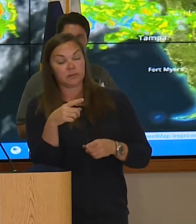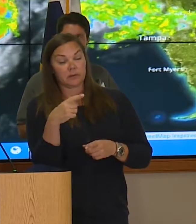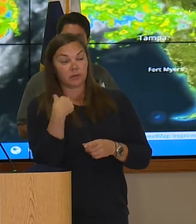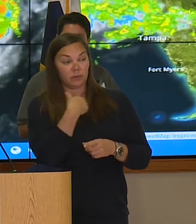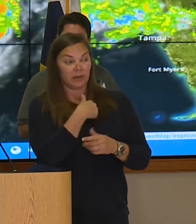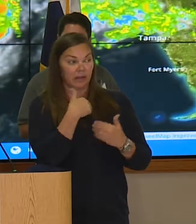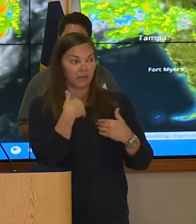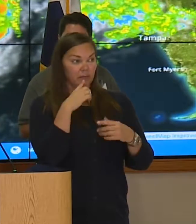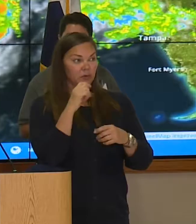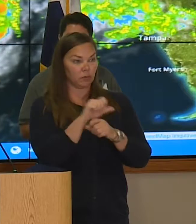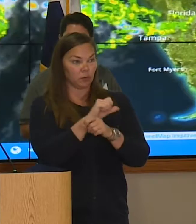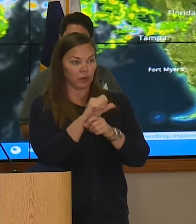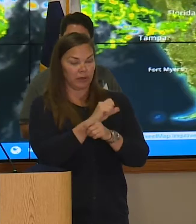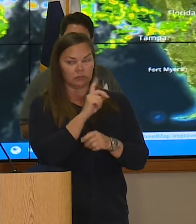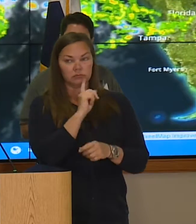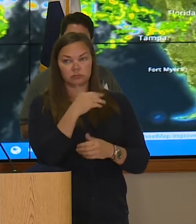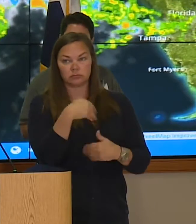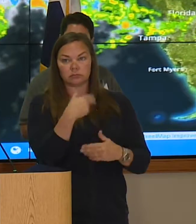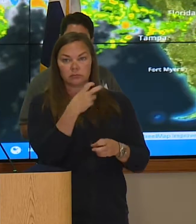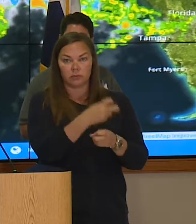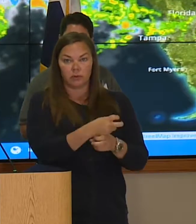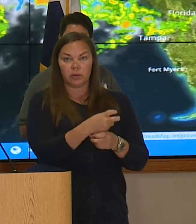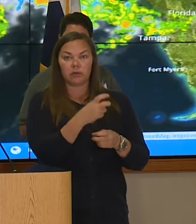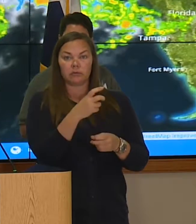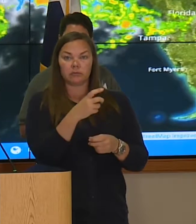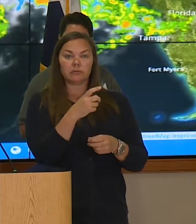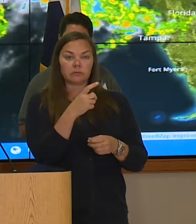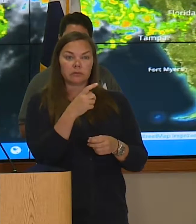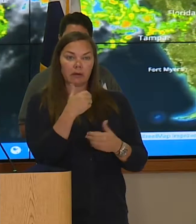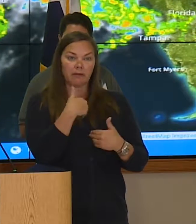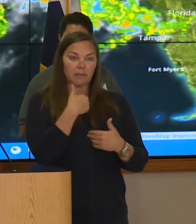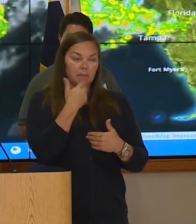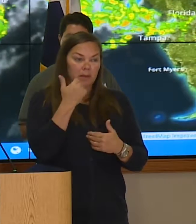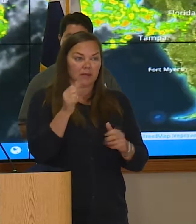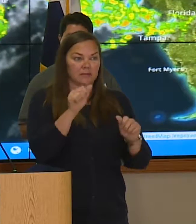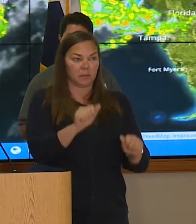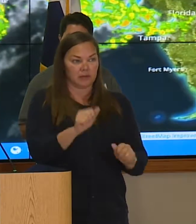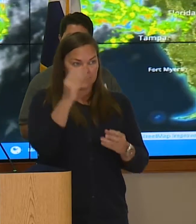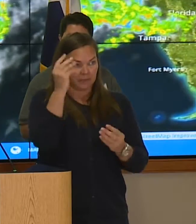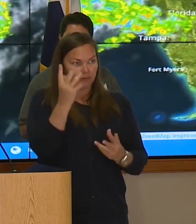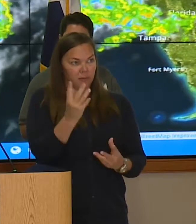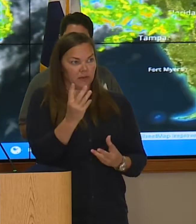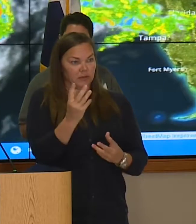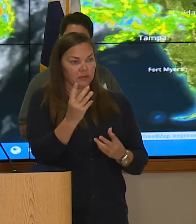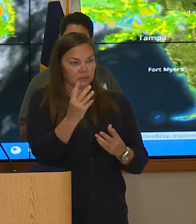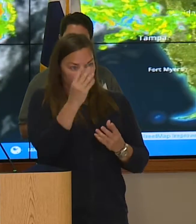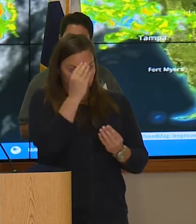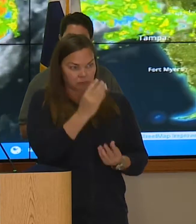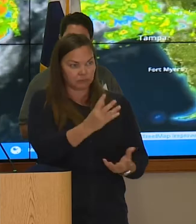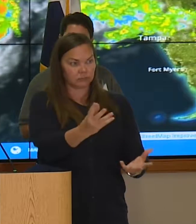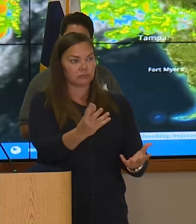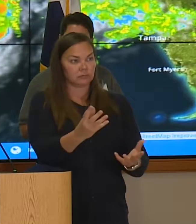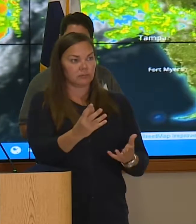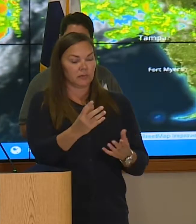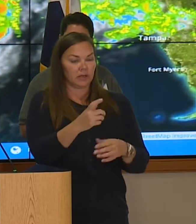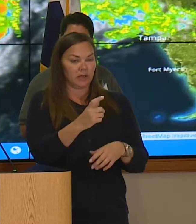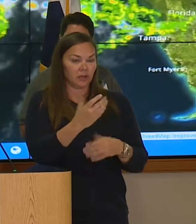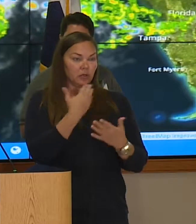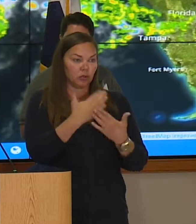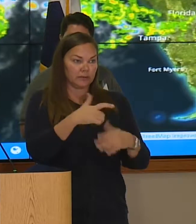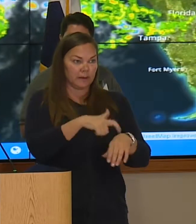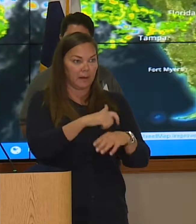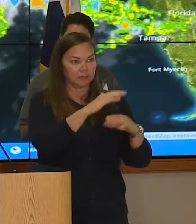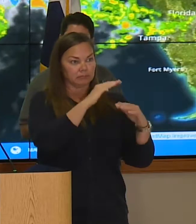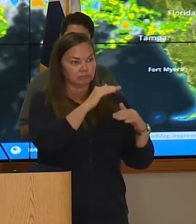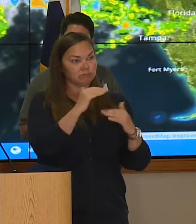We have been working very hard to make sure we get the best possible information to everybody in a timely manner. And I'd